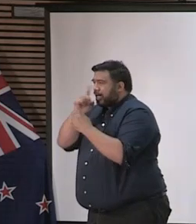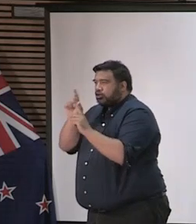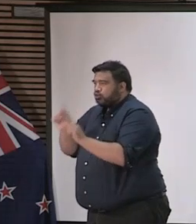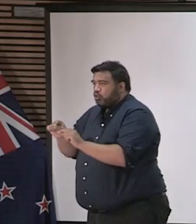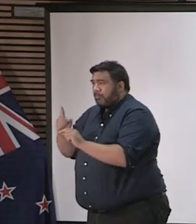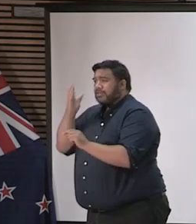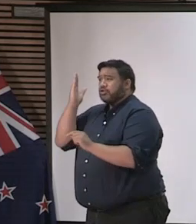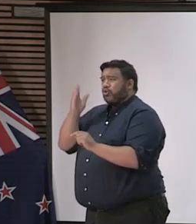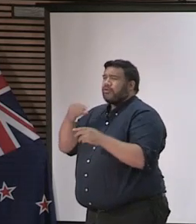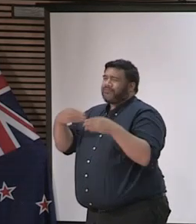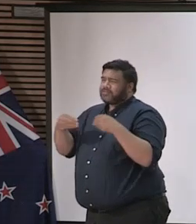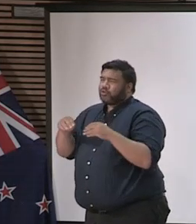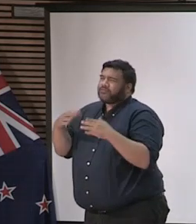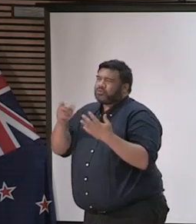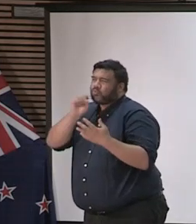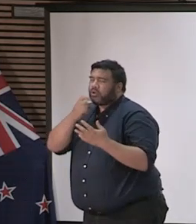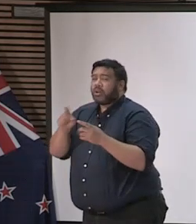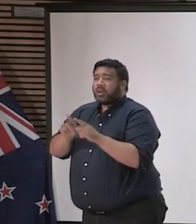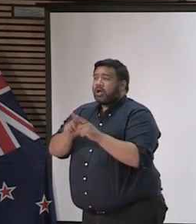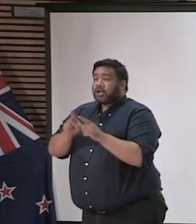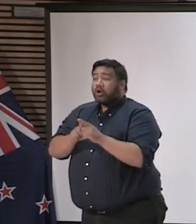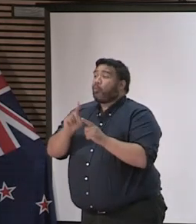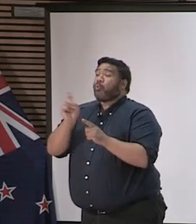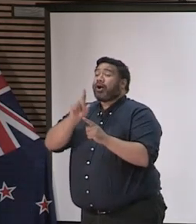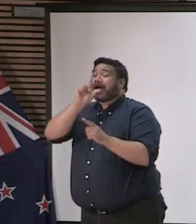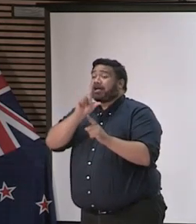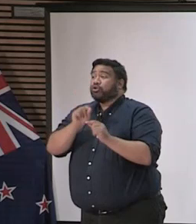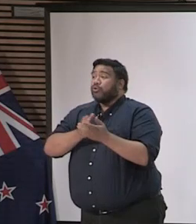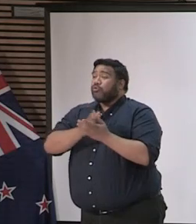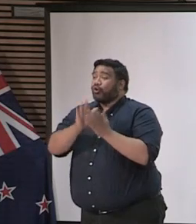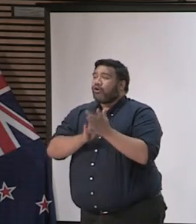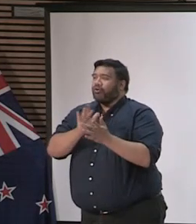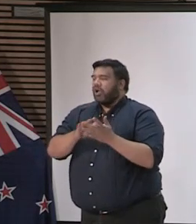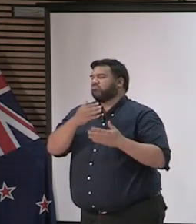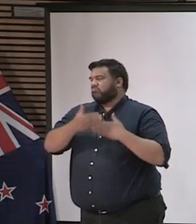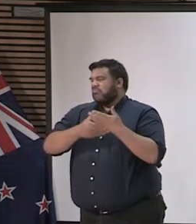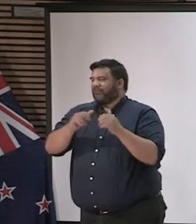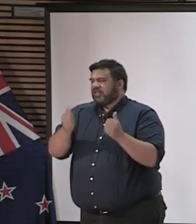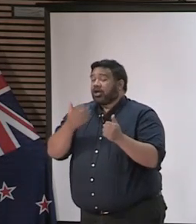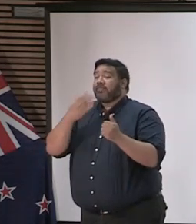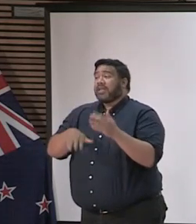around so that the bits that can be done remotely are being done remotely, so that when the students are back in the classroom, they could pick up some of the